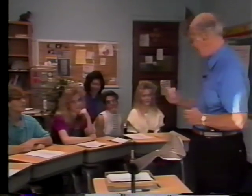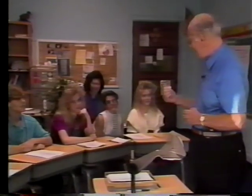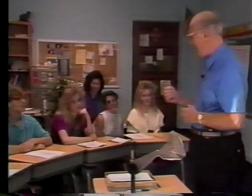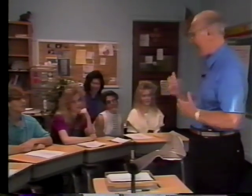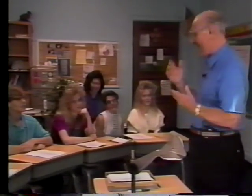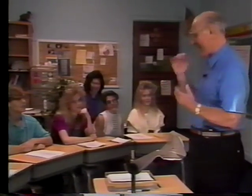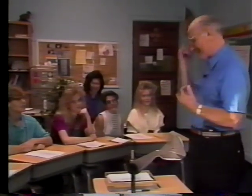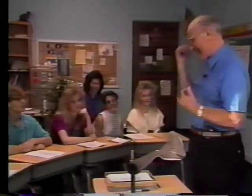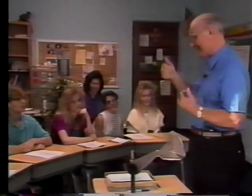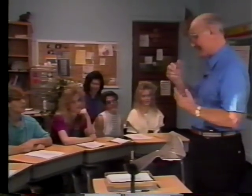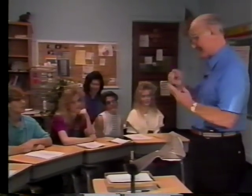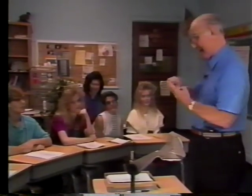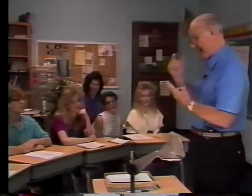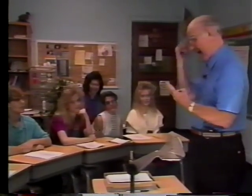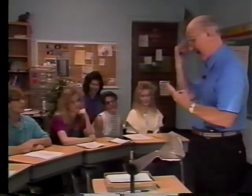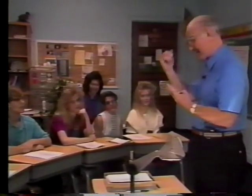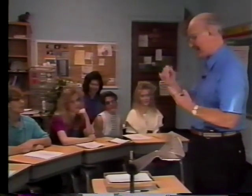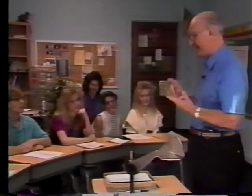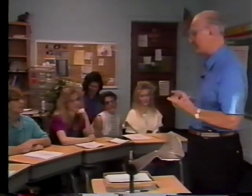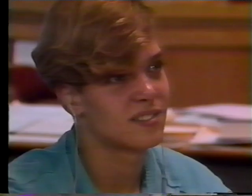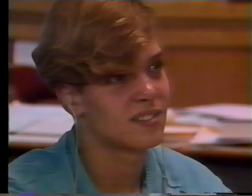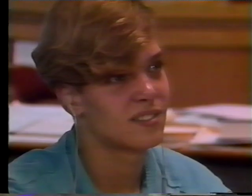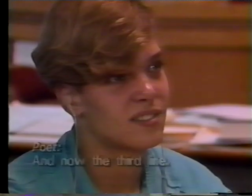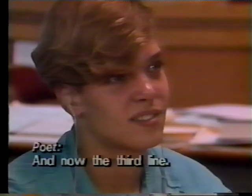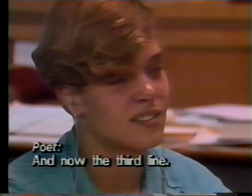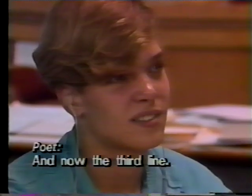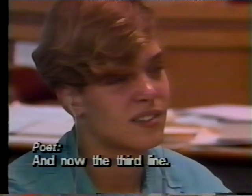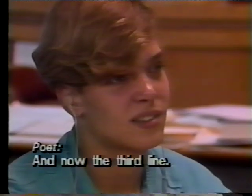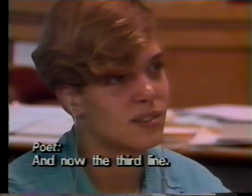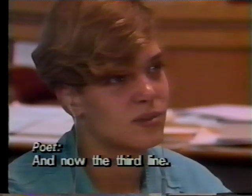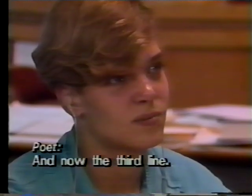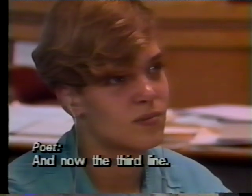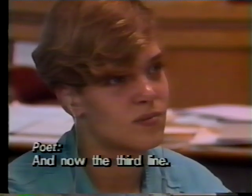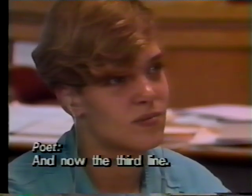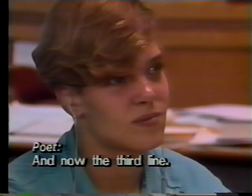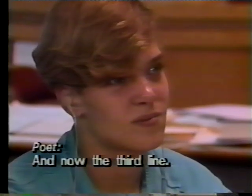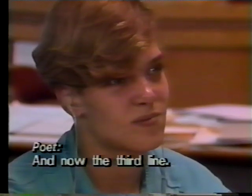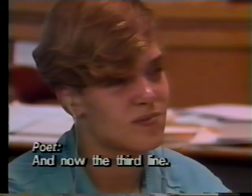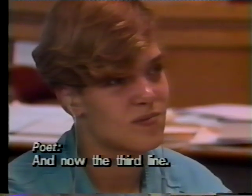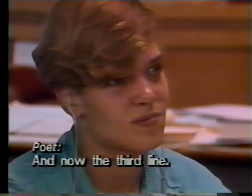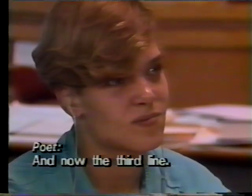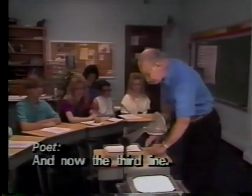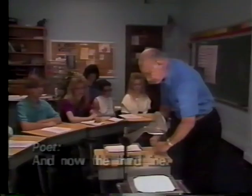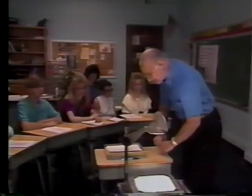All right, that's the second idea. And now the third line.